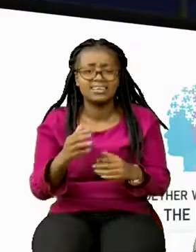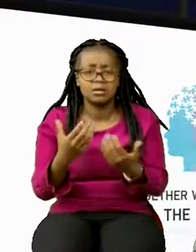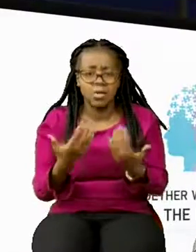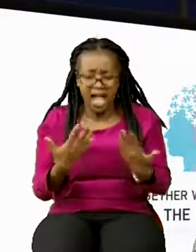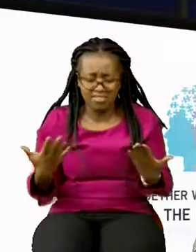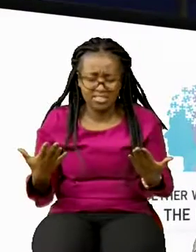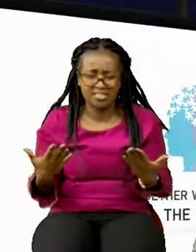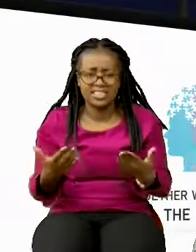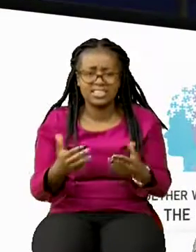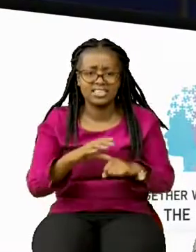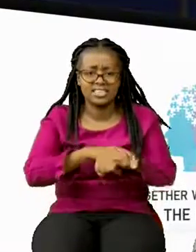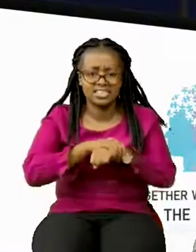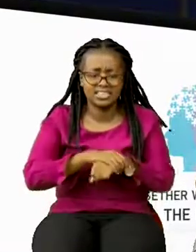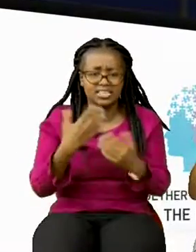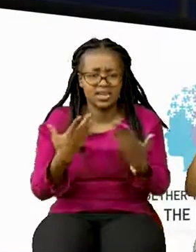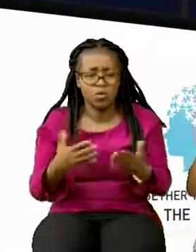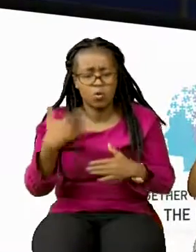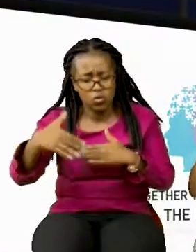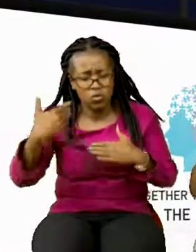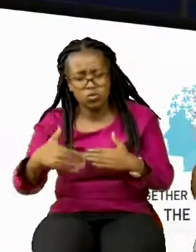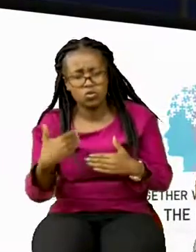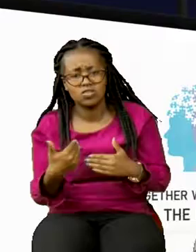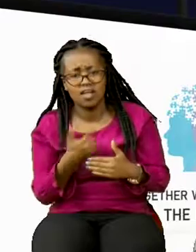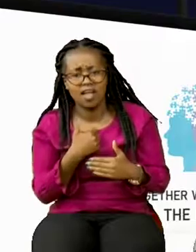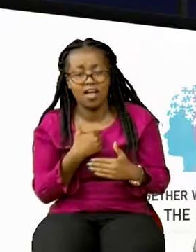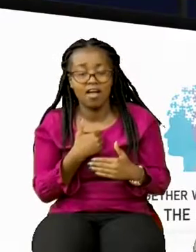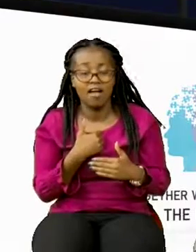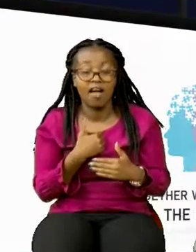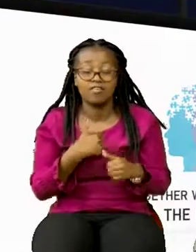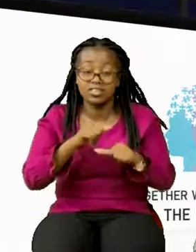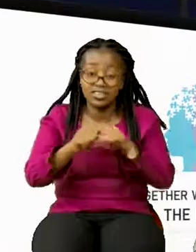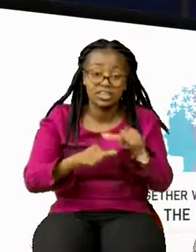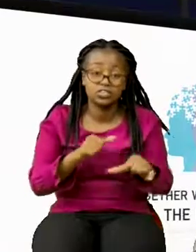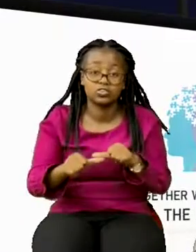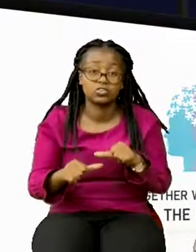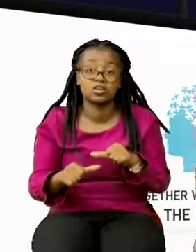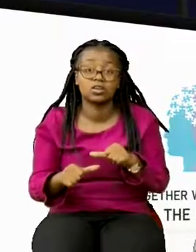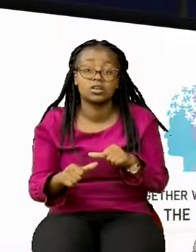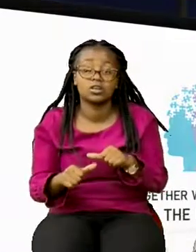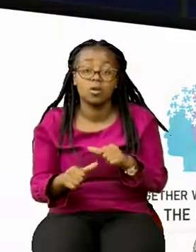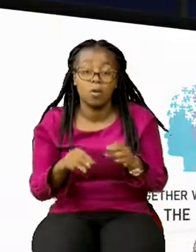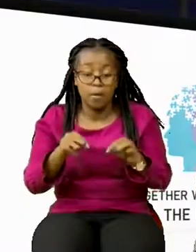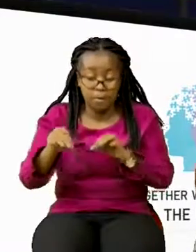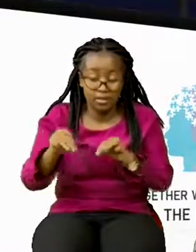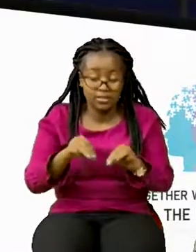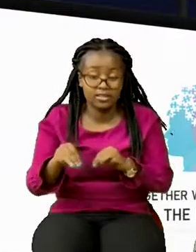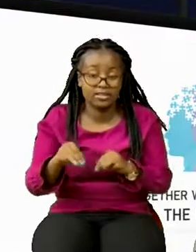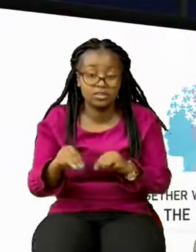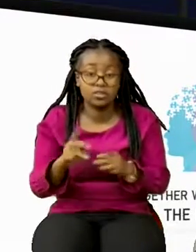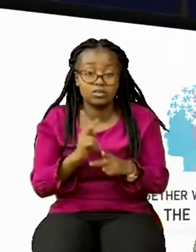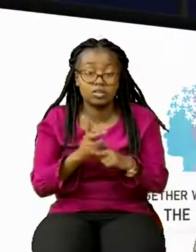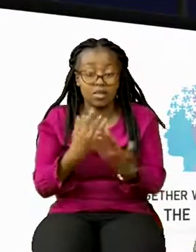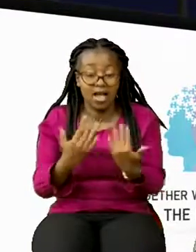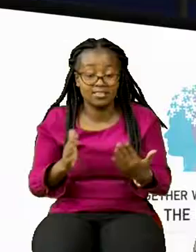find that they have a very hard time actually doing that cognitive action of managing to put their